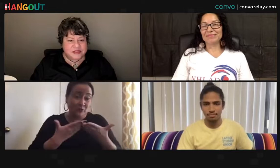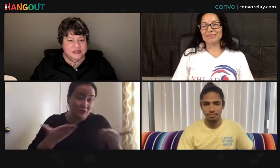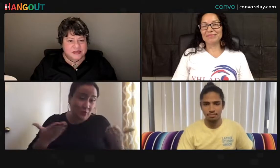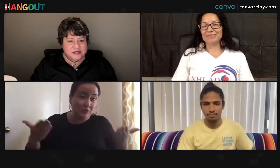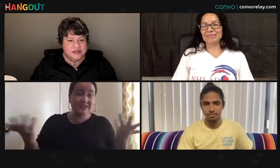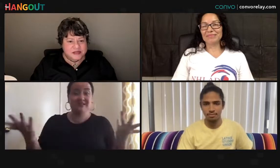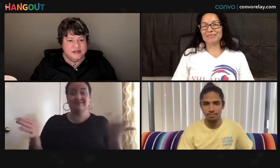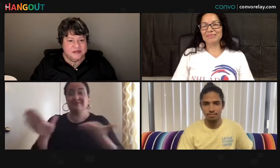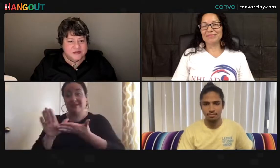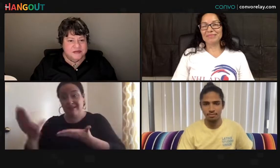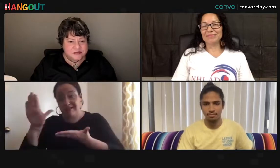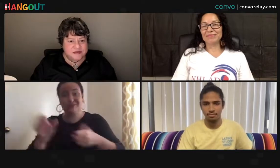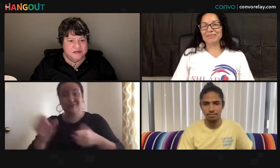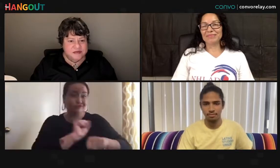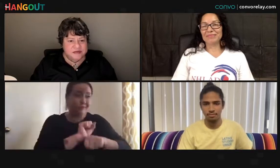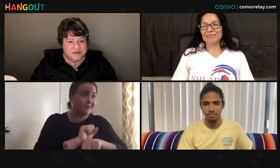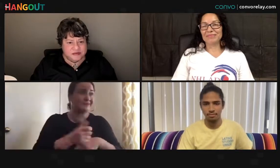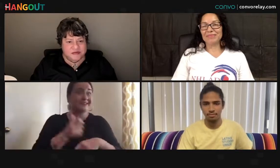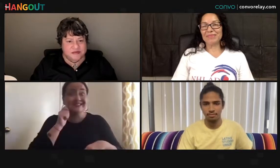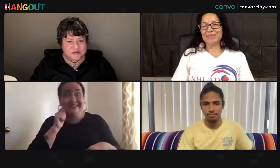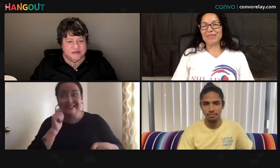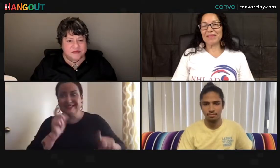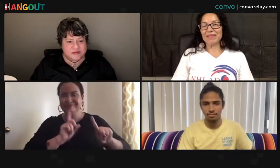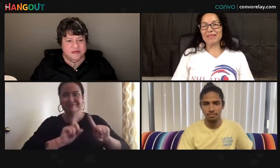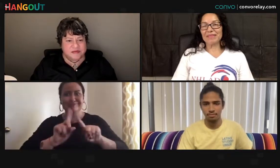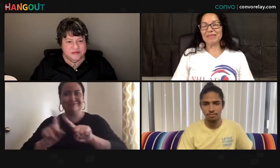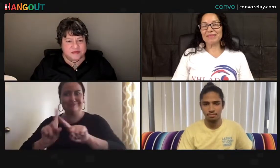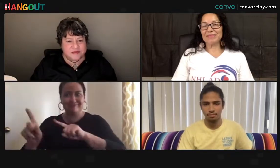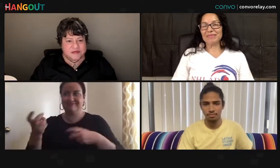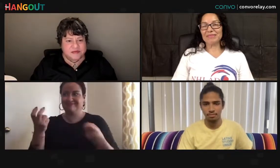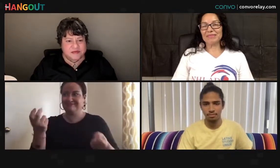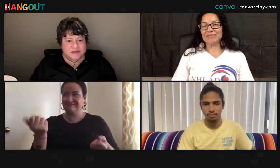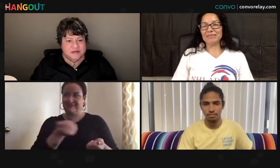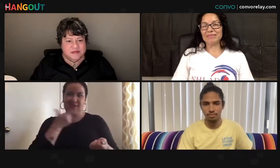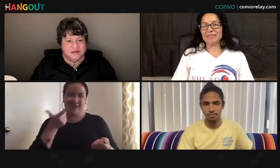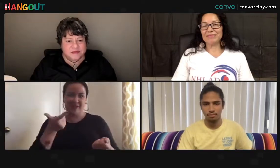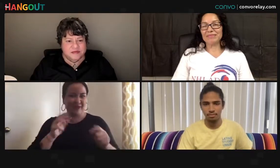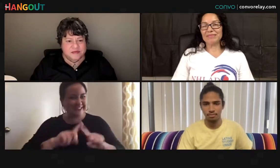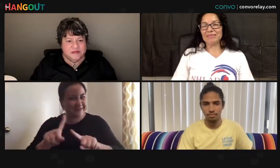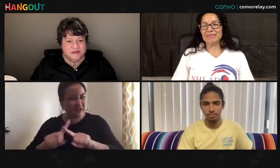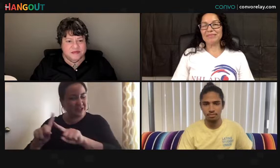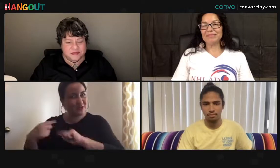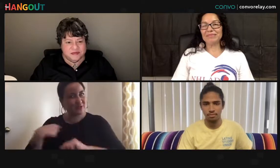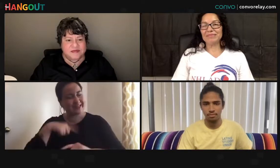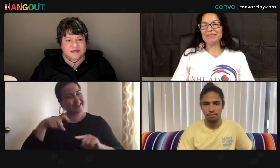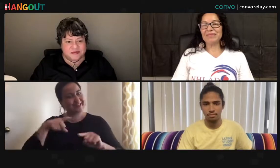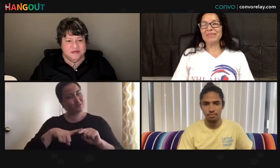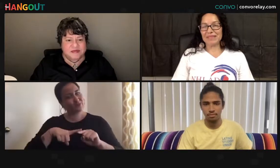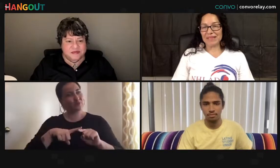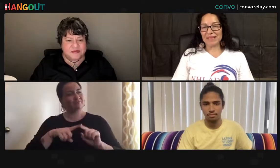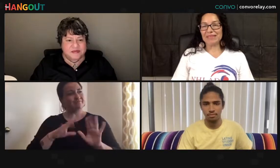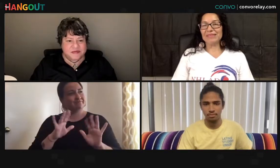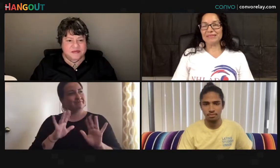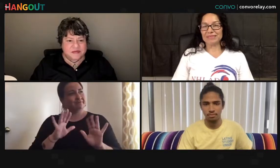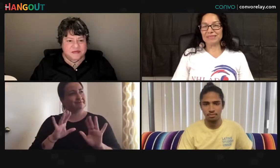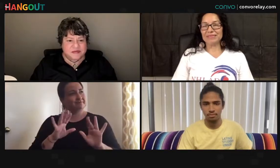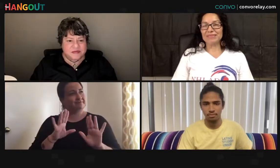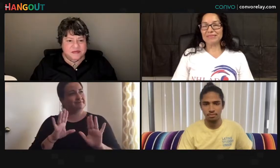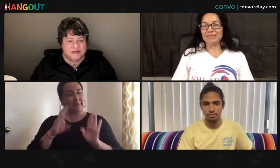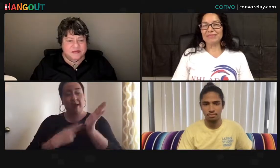to different resources and college and jobs and skin tones and everything like that that's out there. And because there's diversity